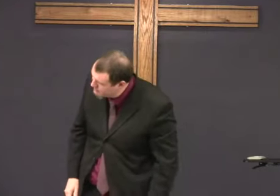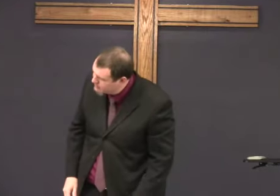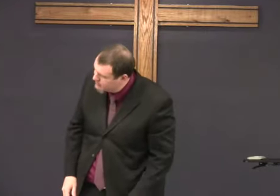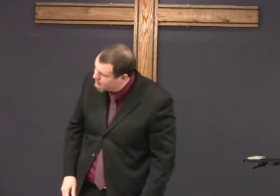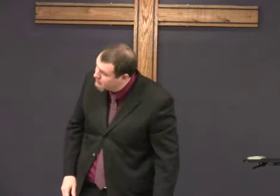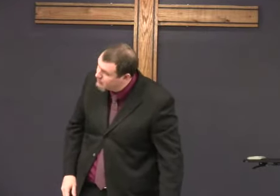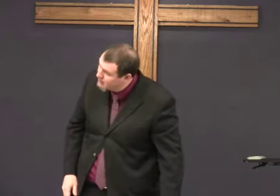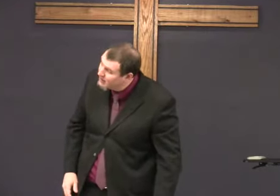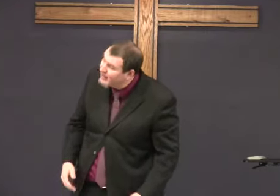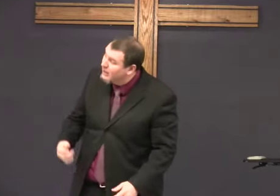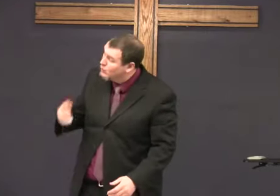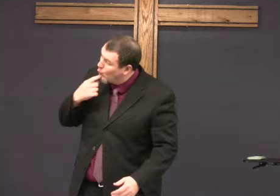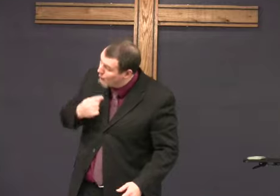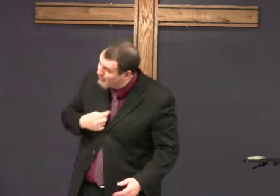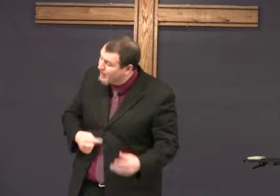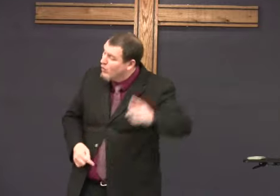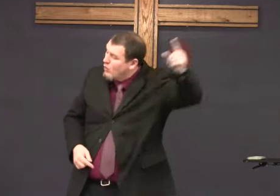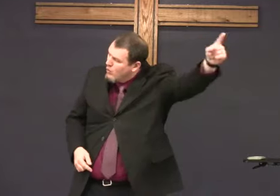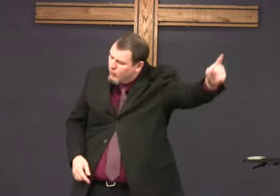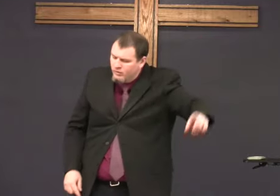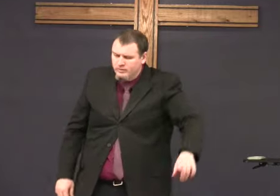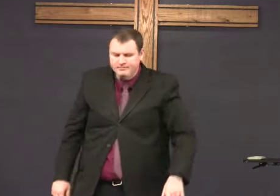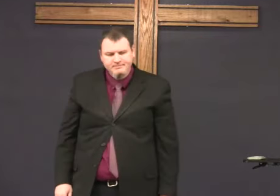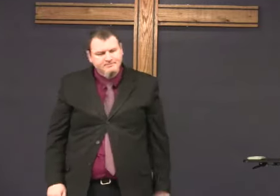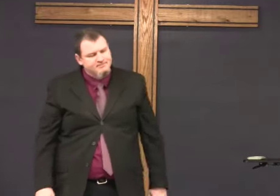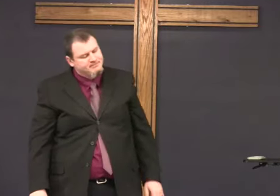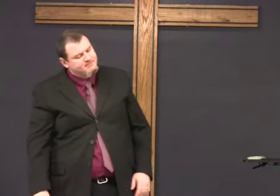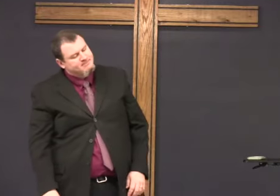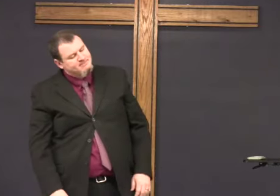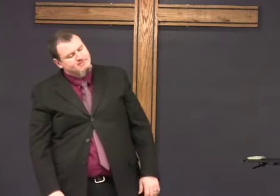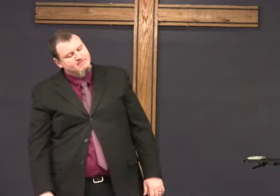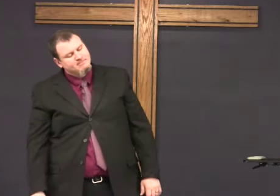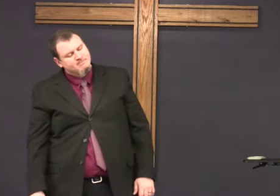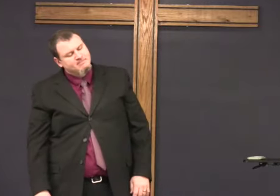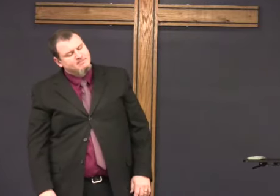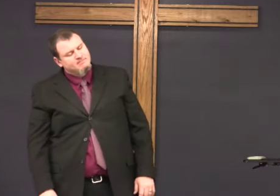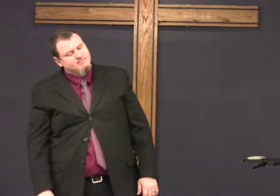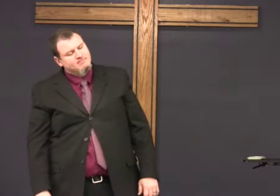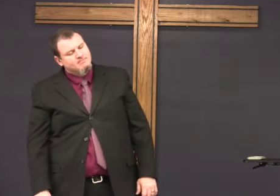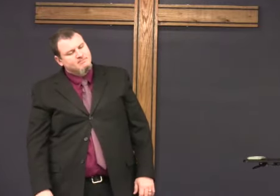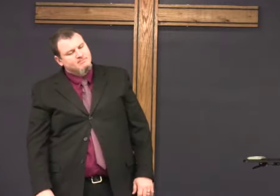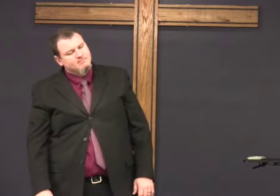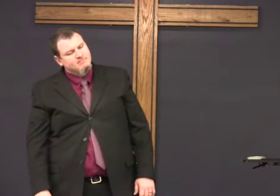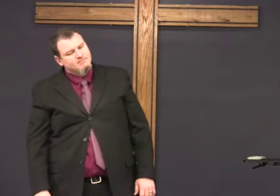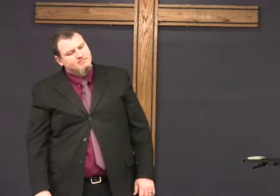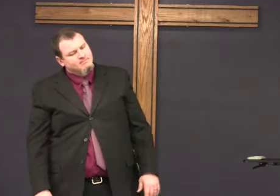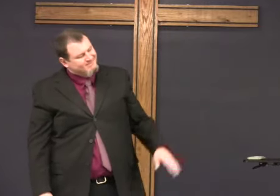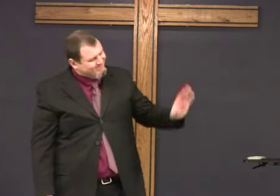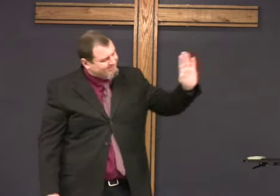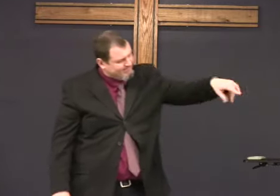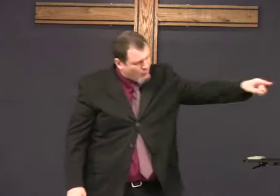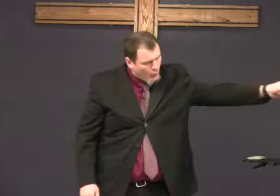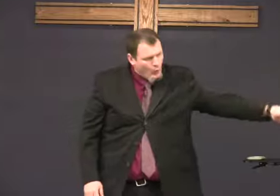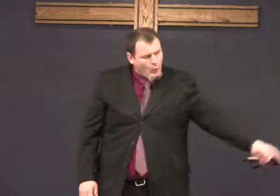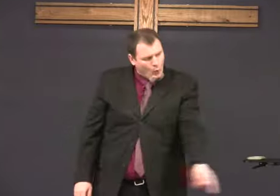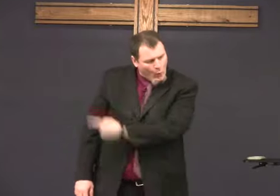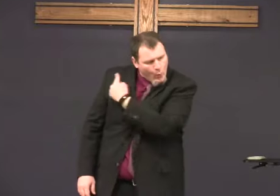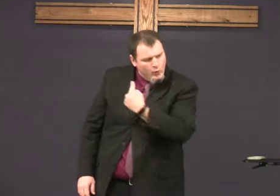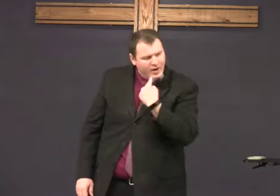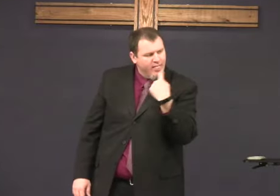time, the next day, he gets a message, and they're asking him to meet him out in Ono, and